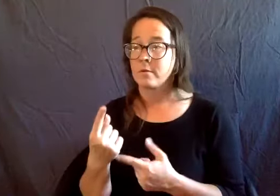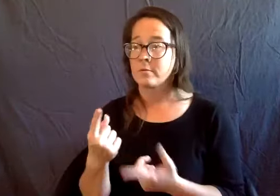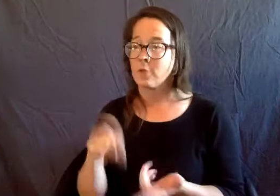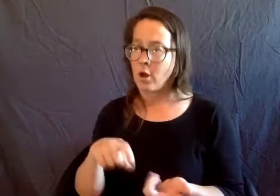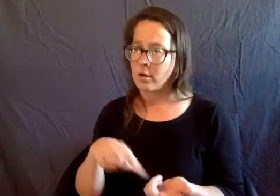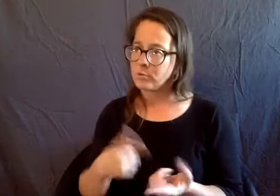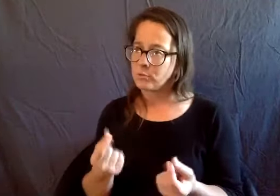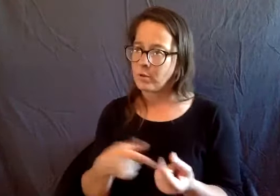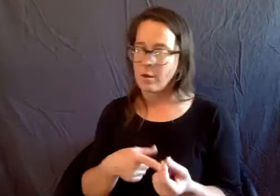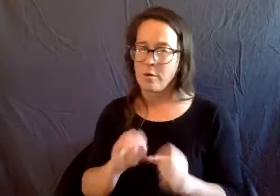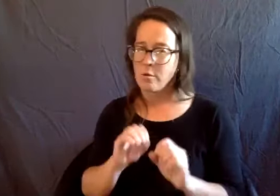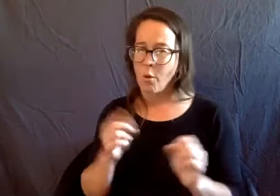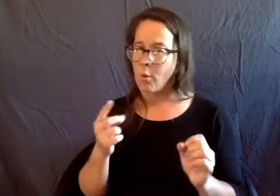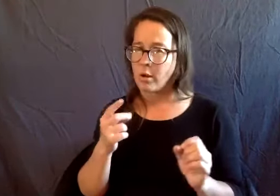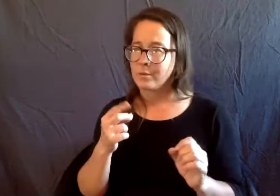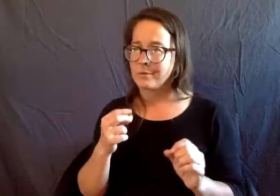it. No one is underqualified.